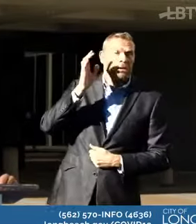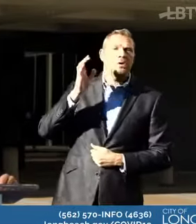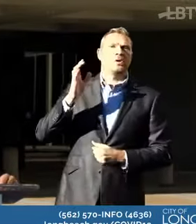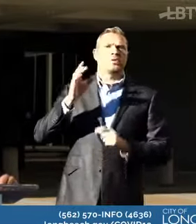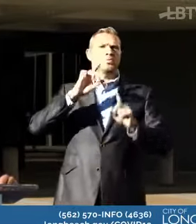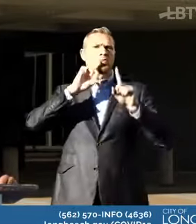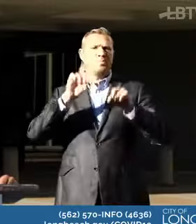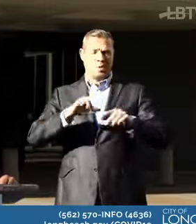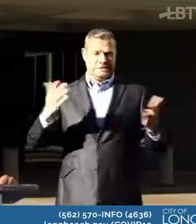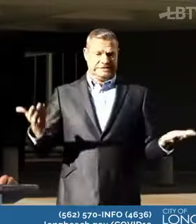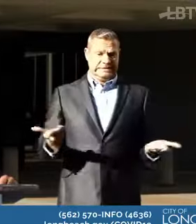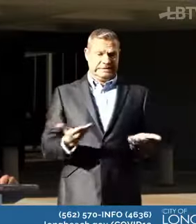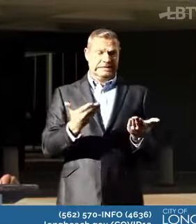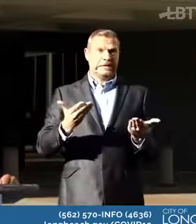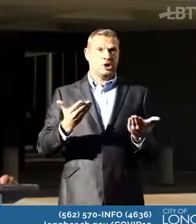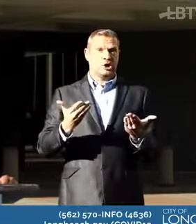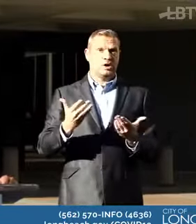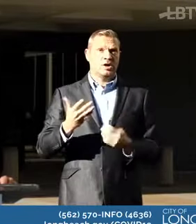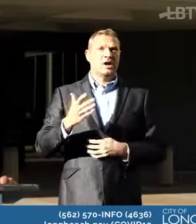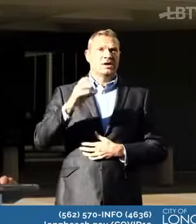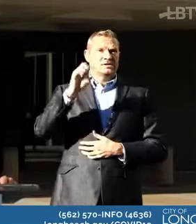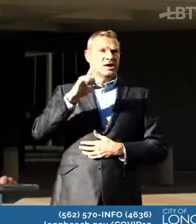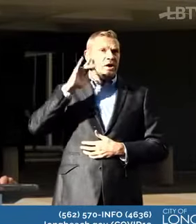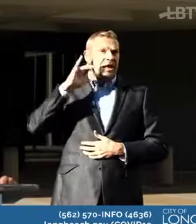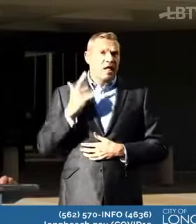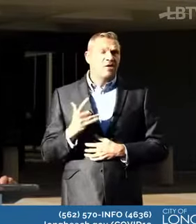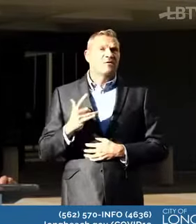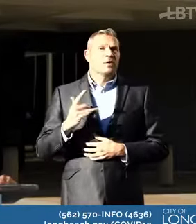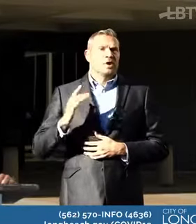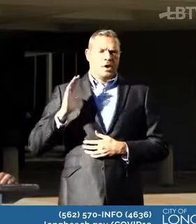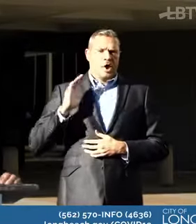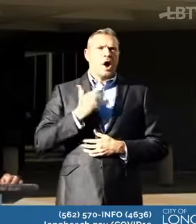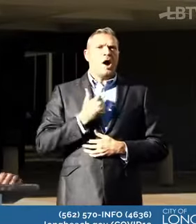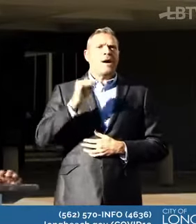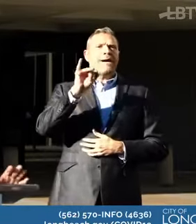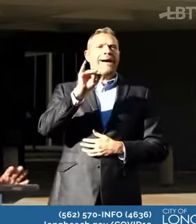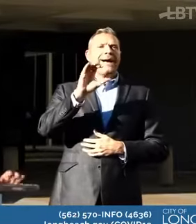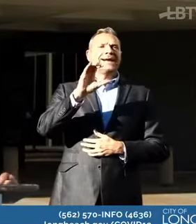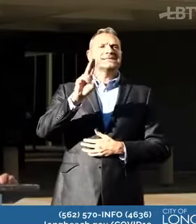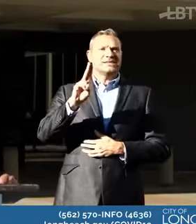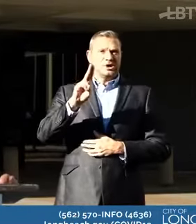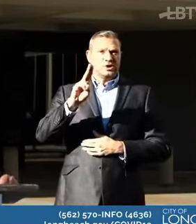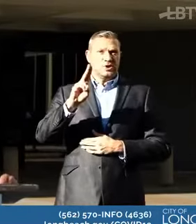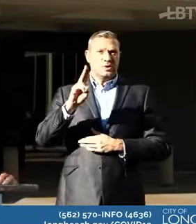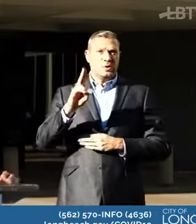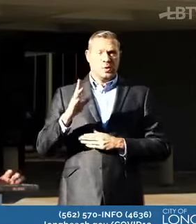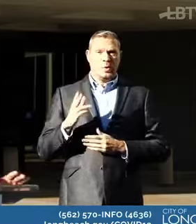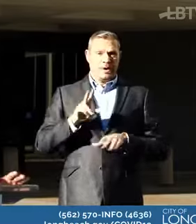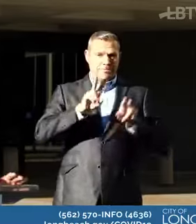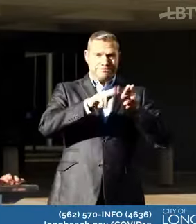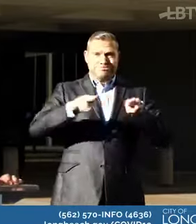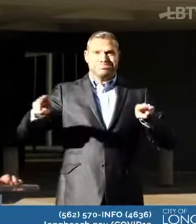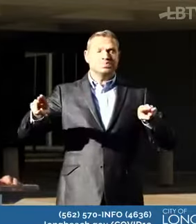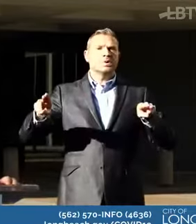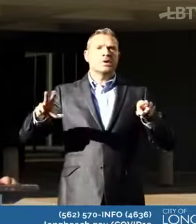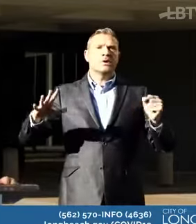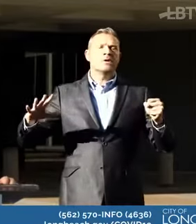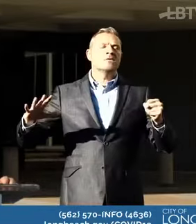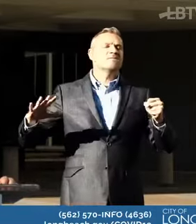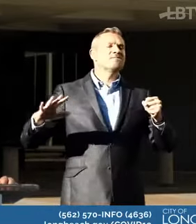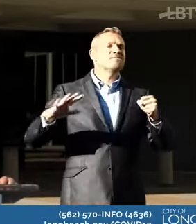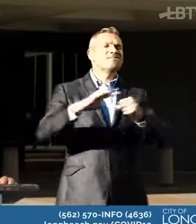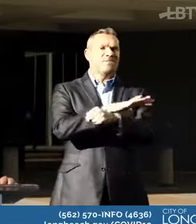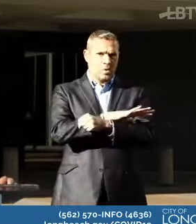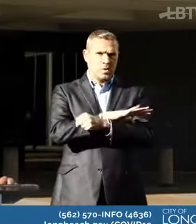Southern California for ICU beds is essentially full. What that means is if you look